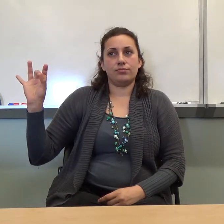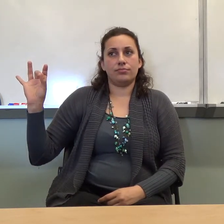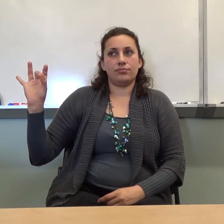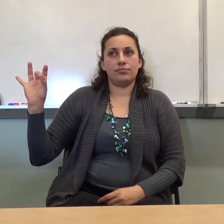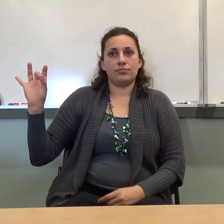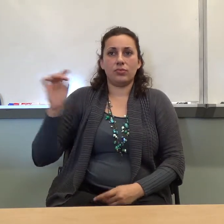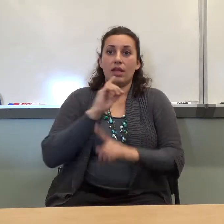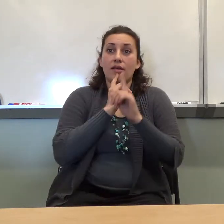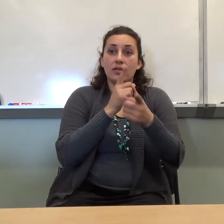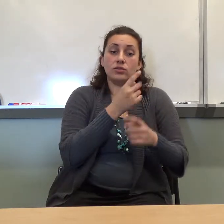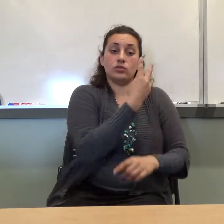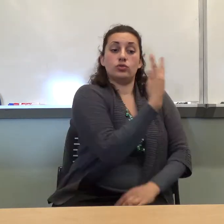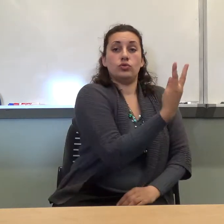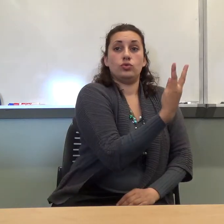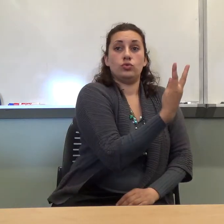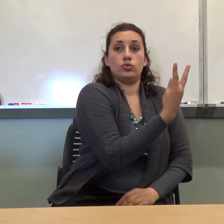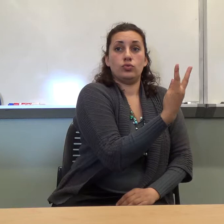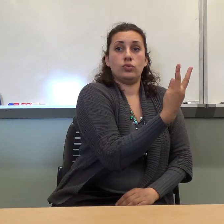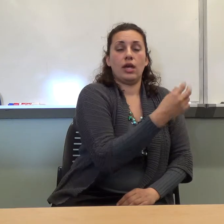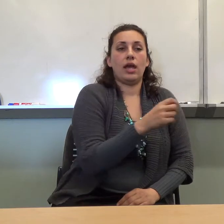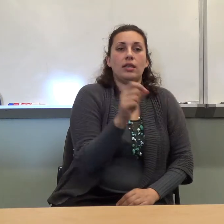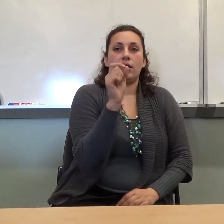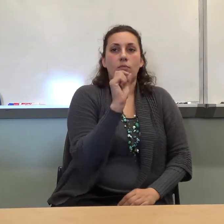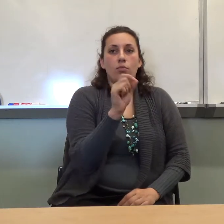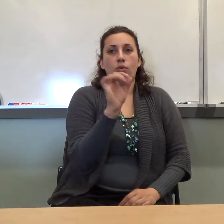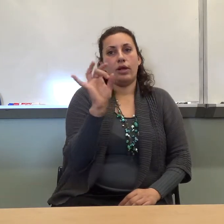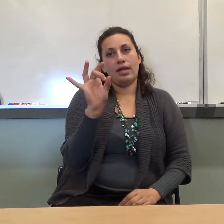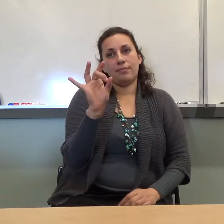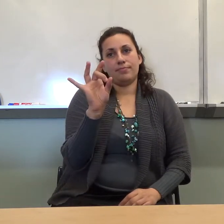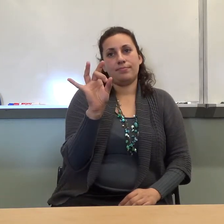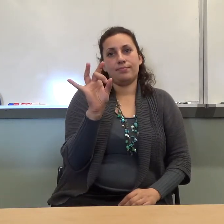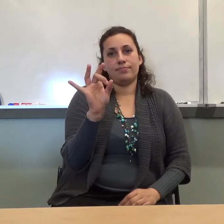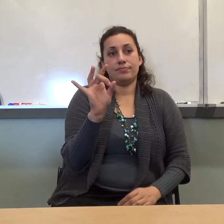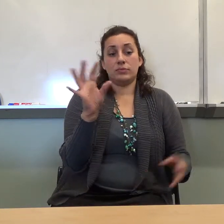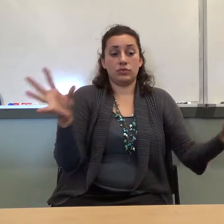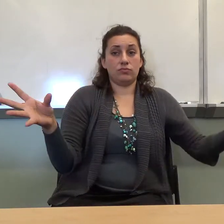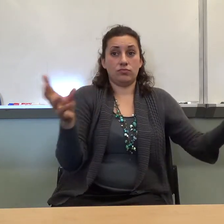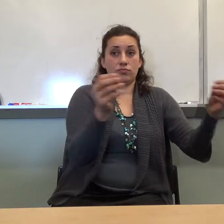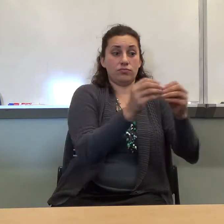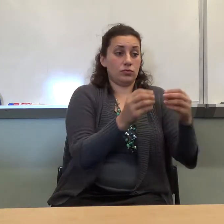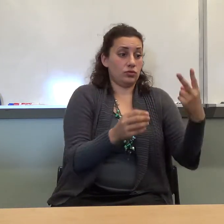2.8. Here's the 2 part, and there's the 0.8 part. Just put them together, 2.8.